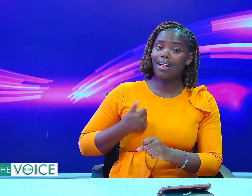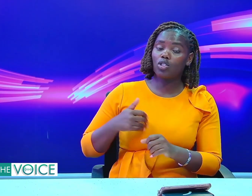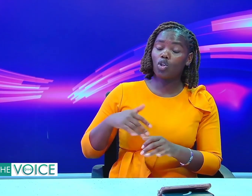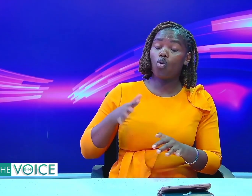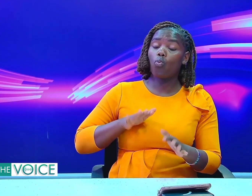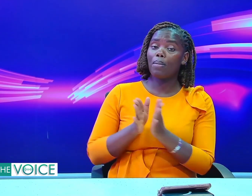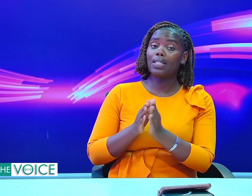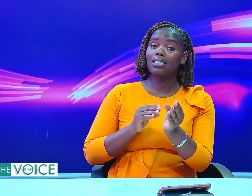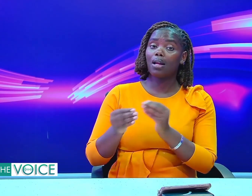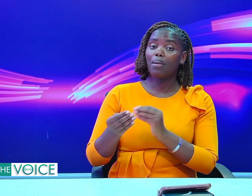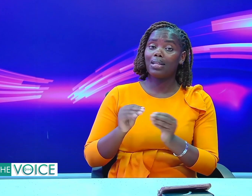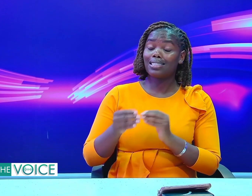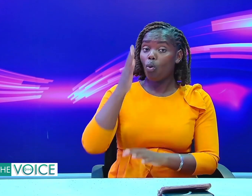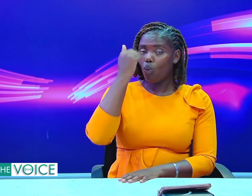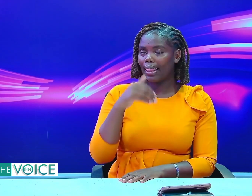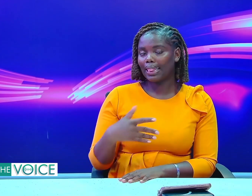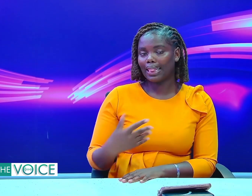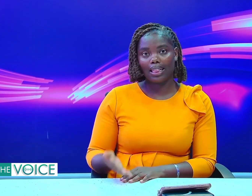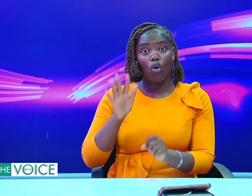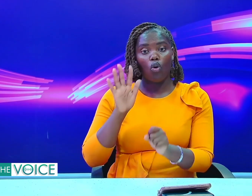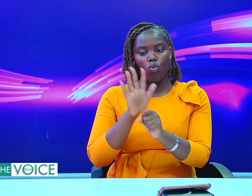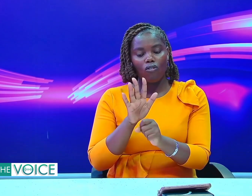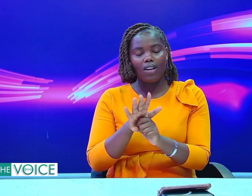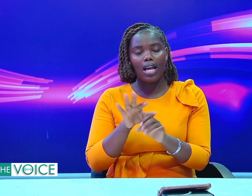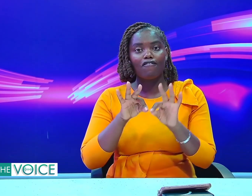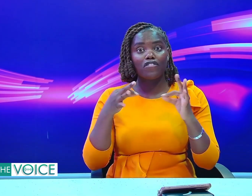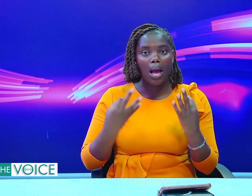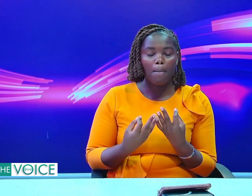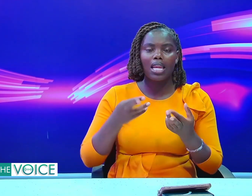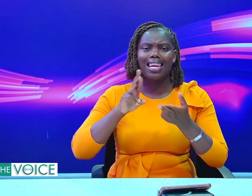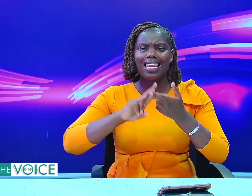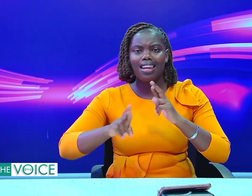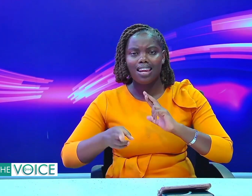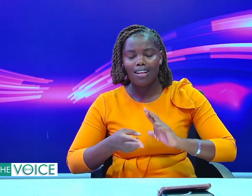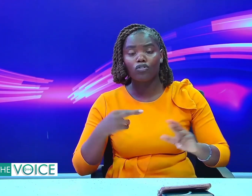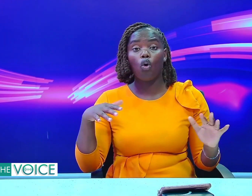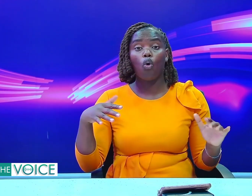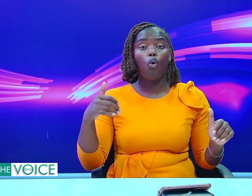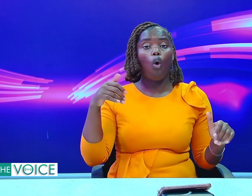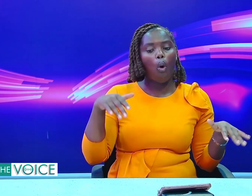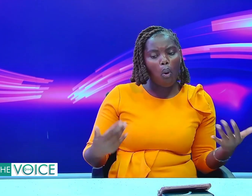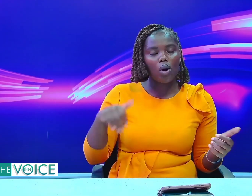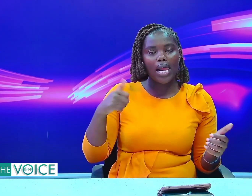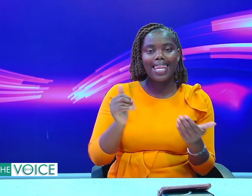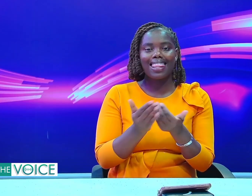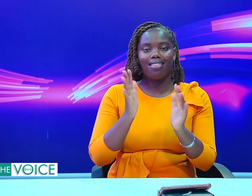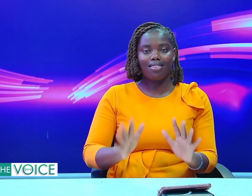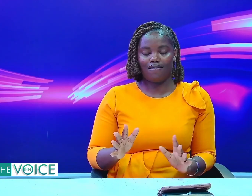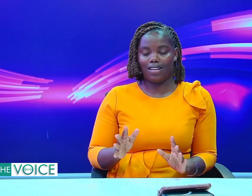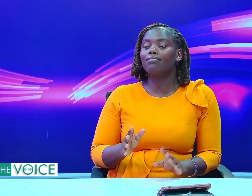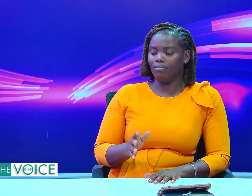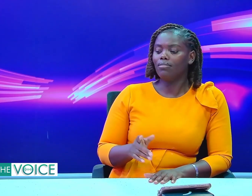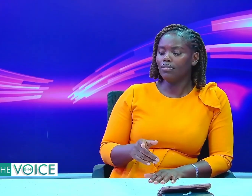I feel sorry for very many girls with disability, because very many times you find their families or